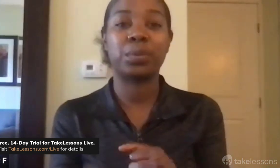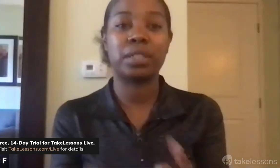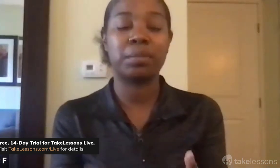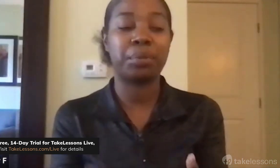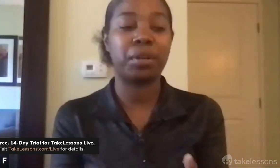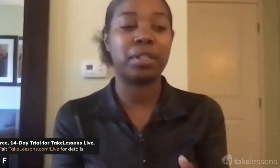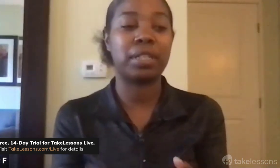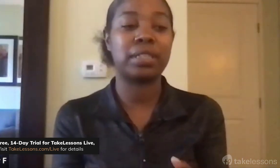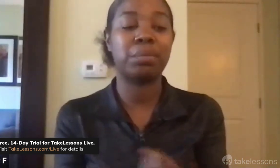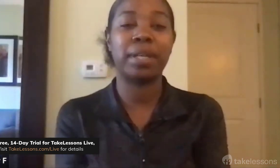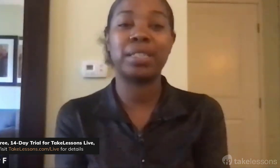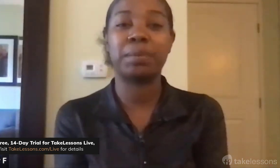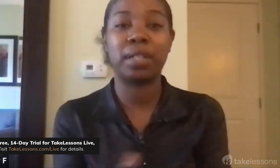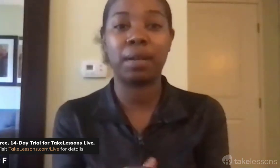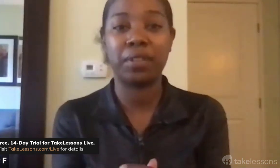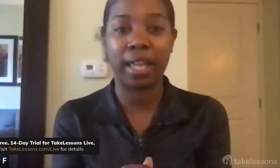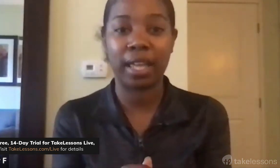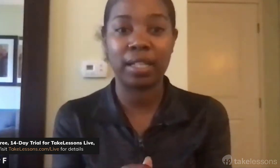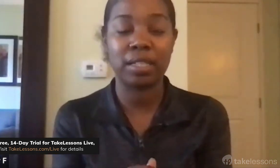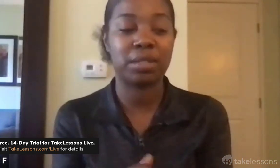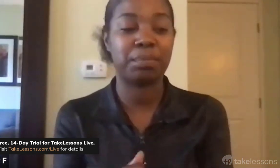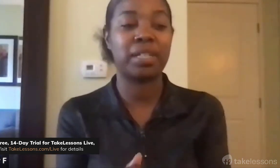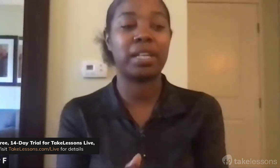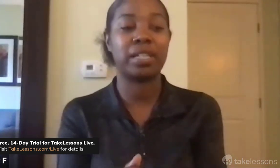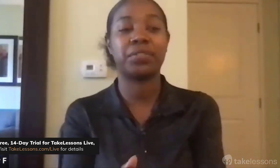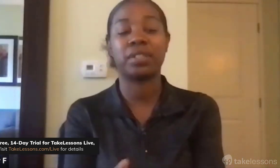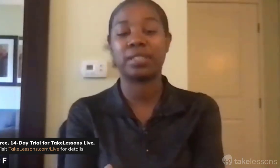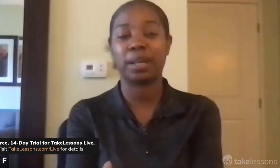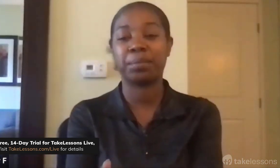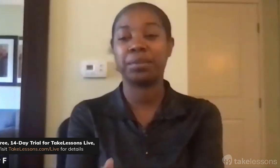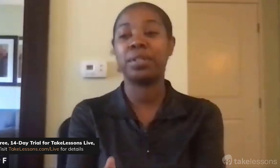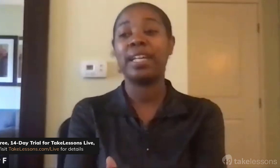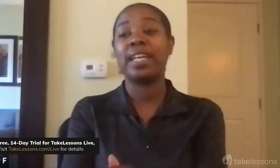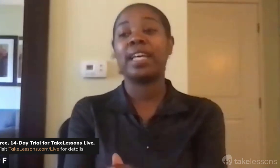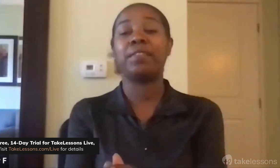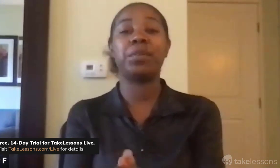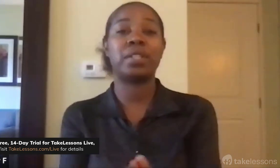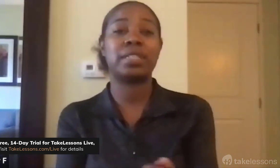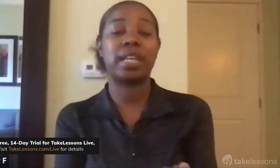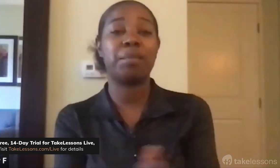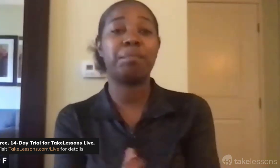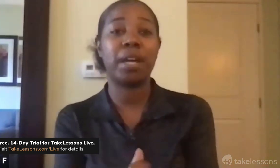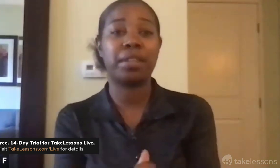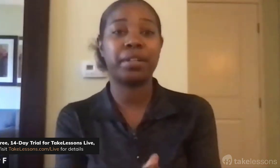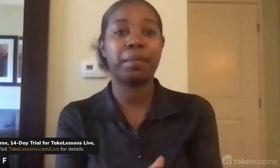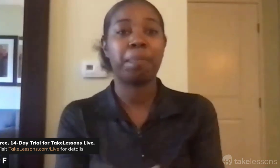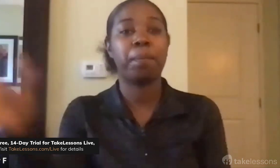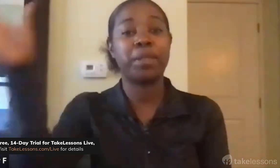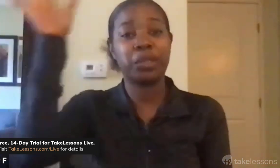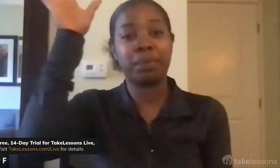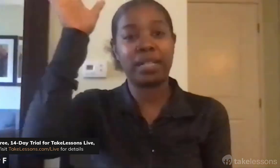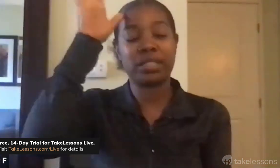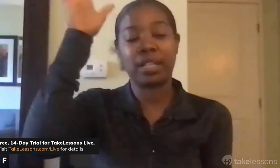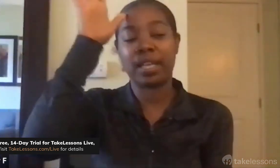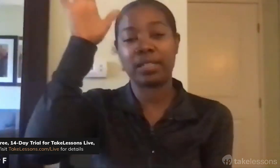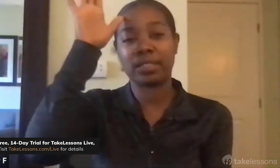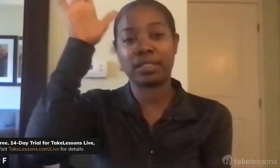really important is the placement of your hands, because, for example, if you want to say mother, but you place your hands